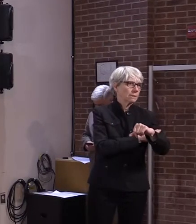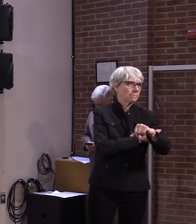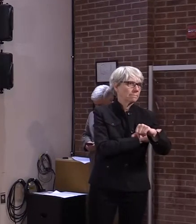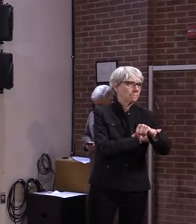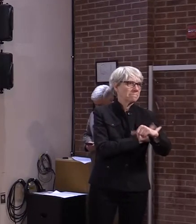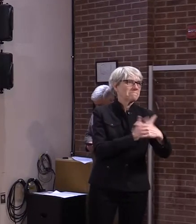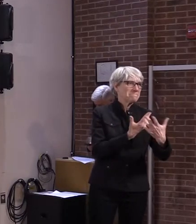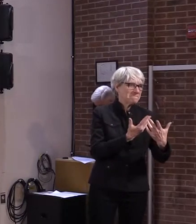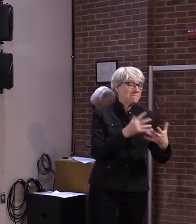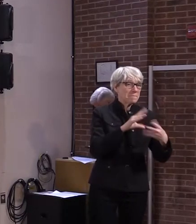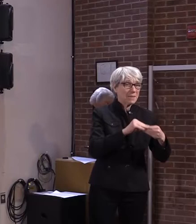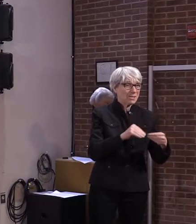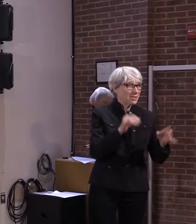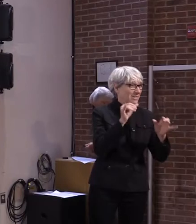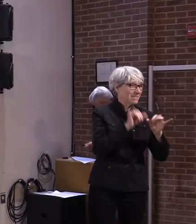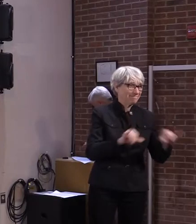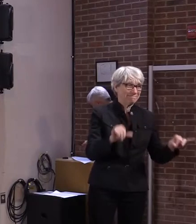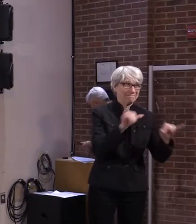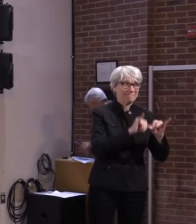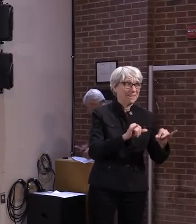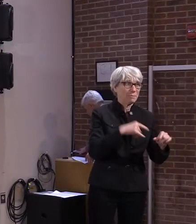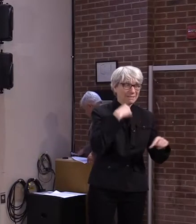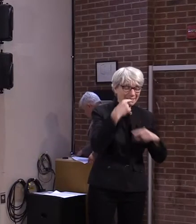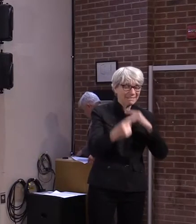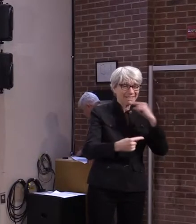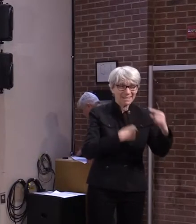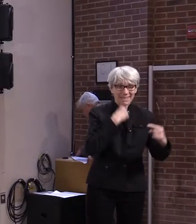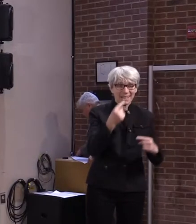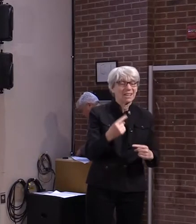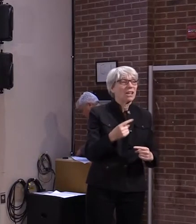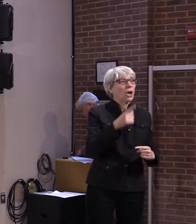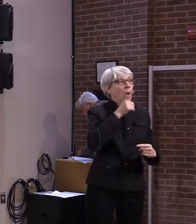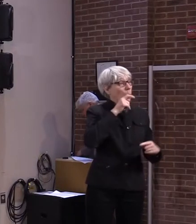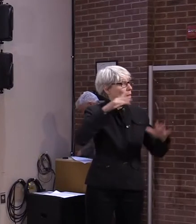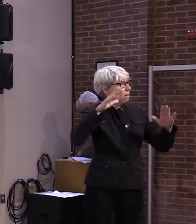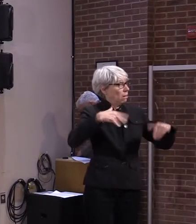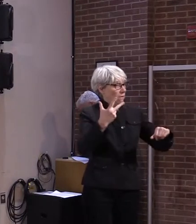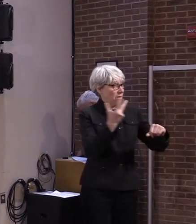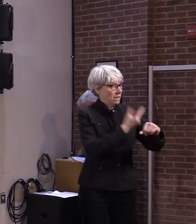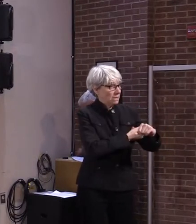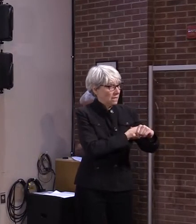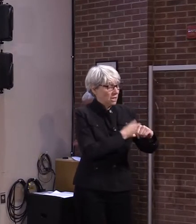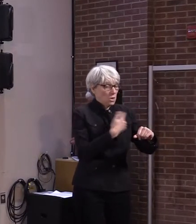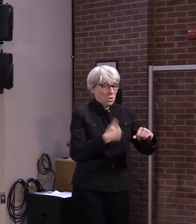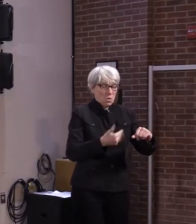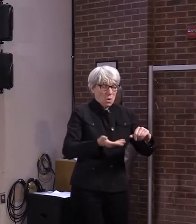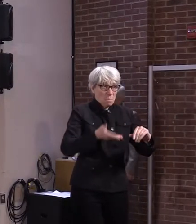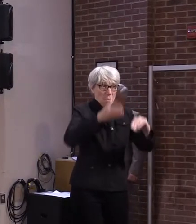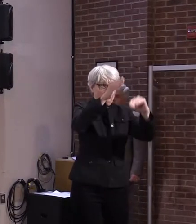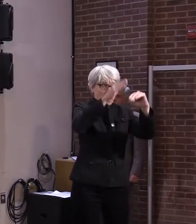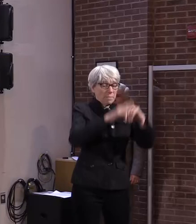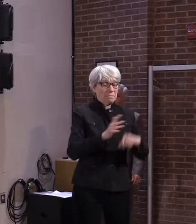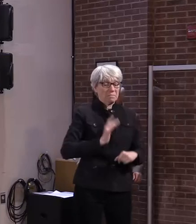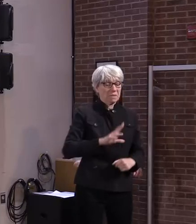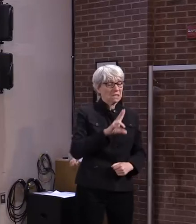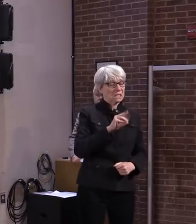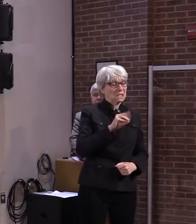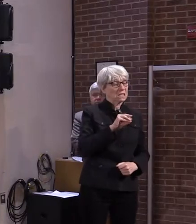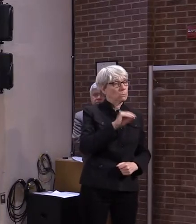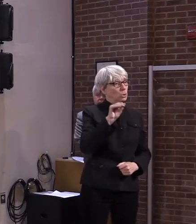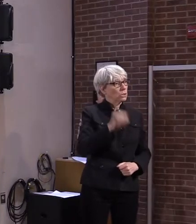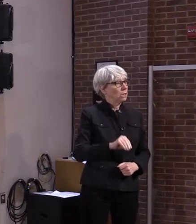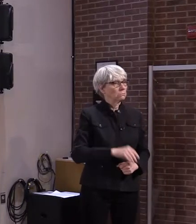redundant, the percentage of daily cases among those who are not vaccinated has increased from the 60%